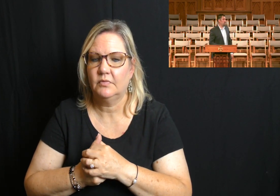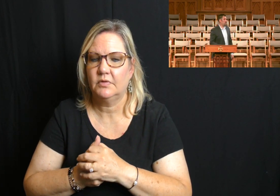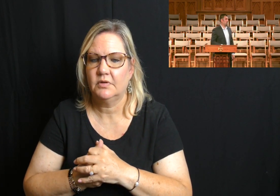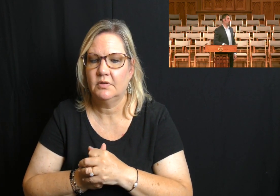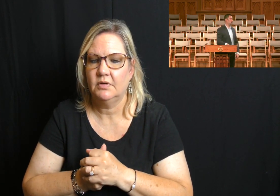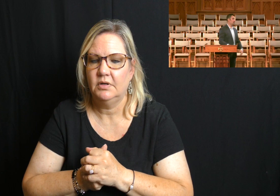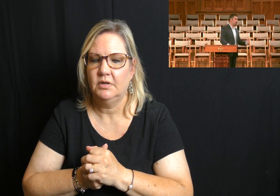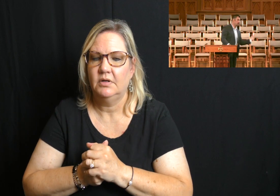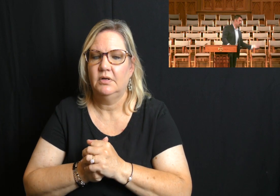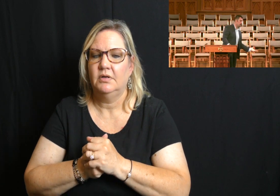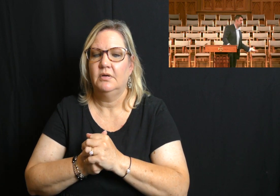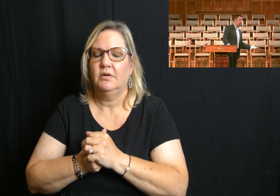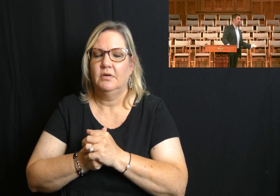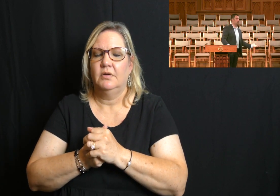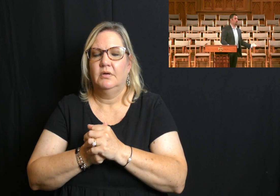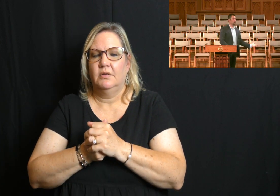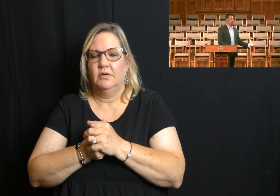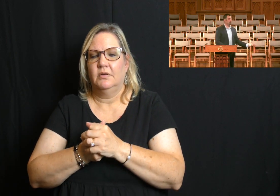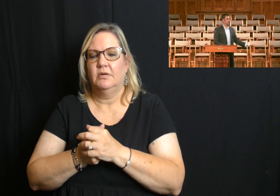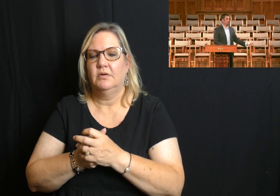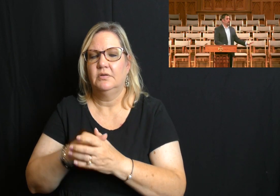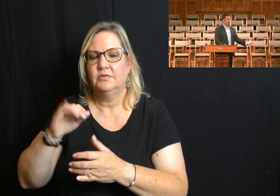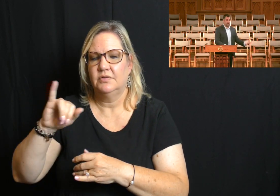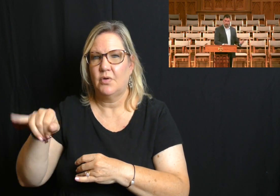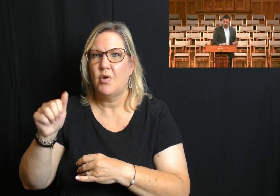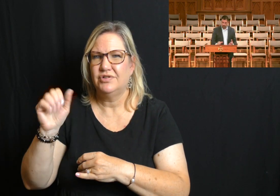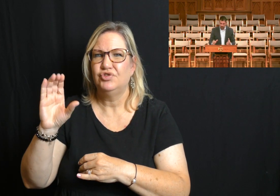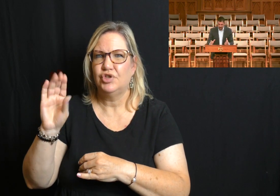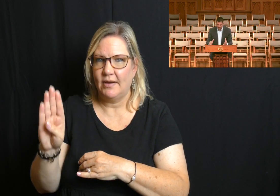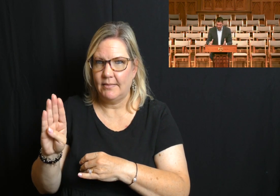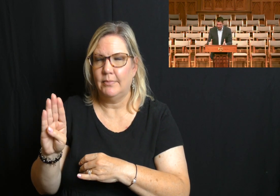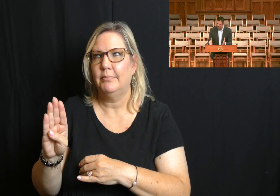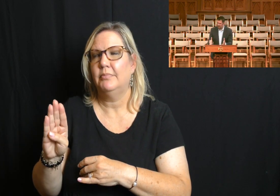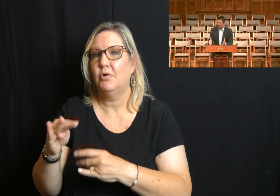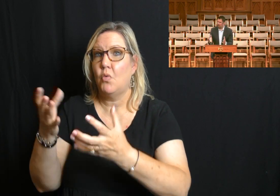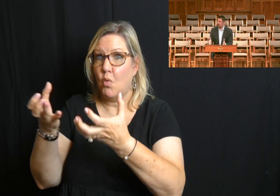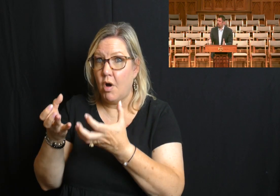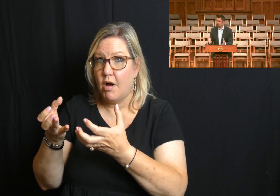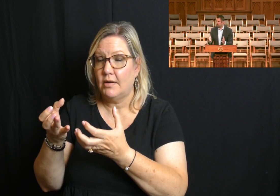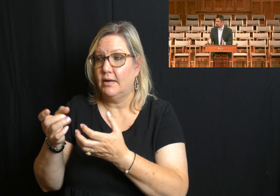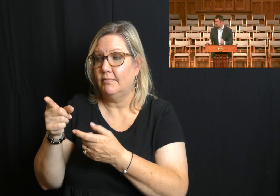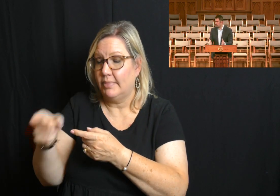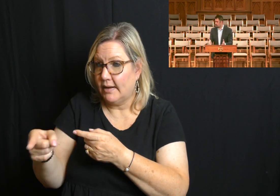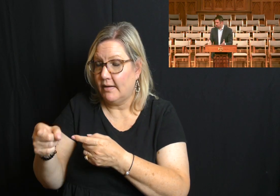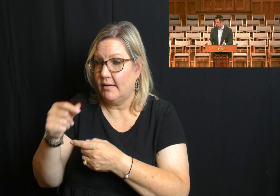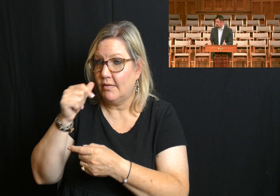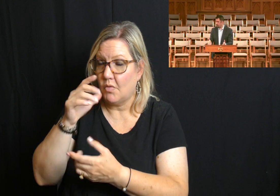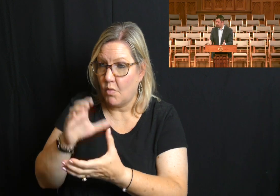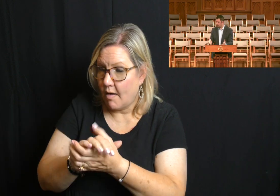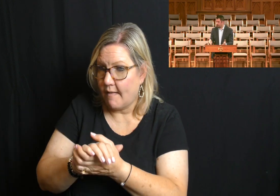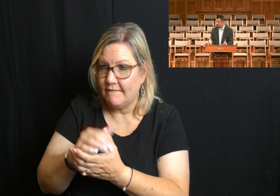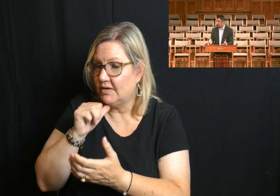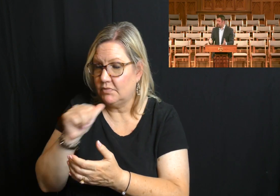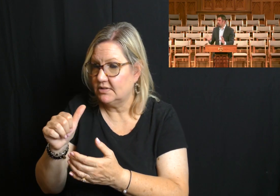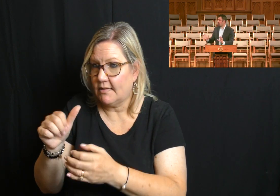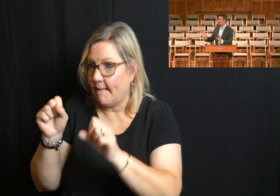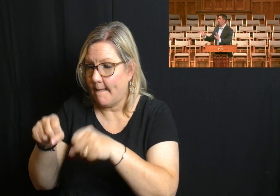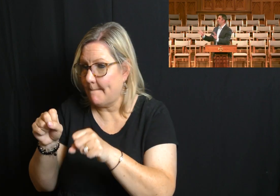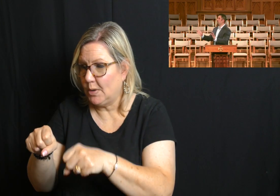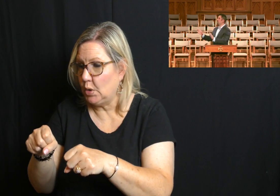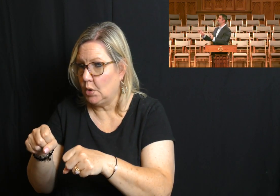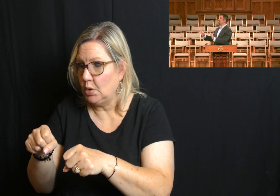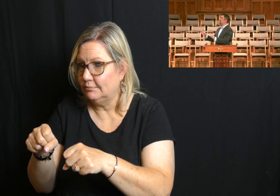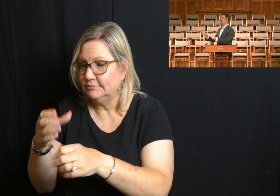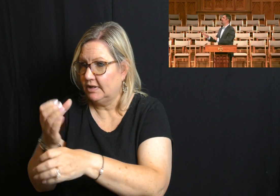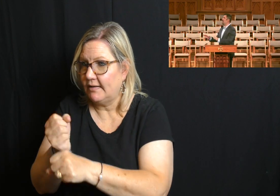for his uncle so he can marry the other daughter. Right? And he must have longed to return home.